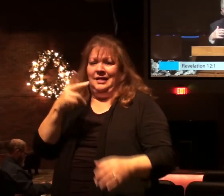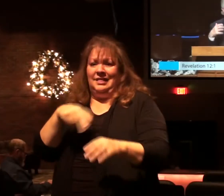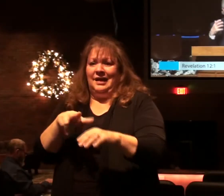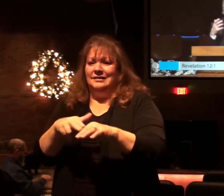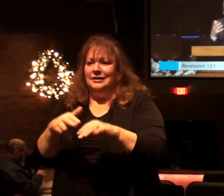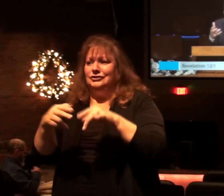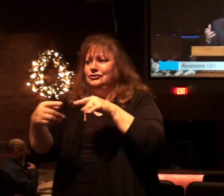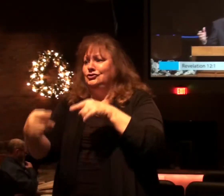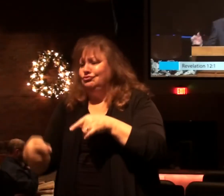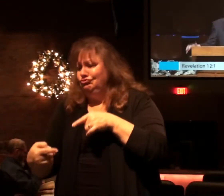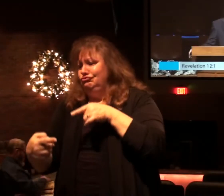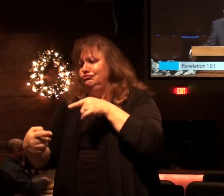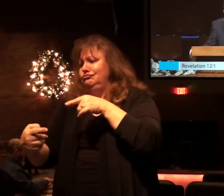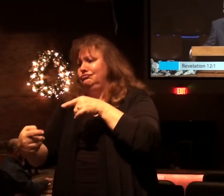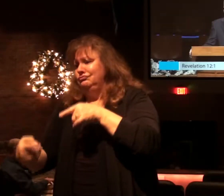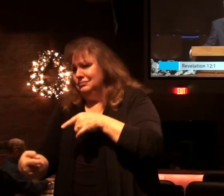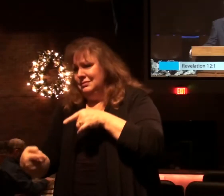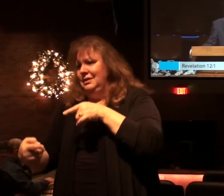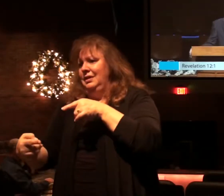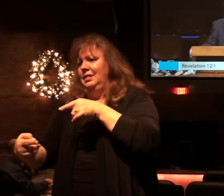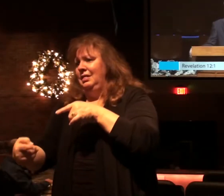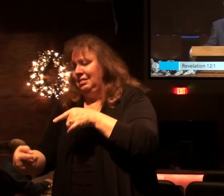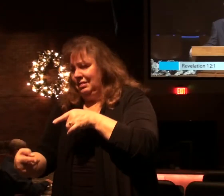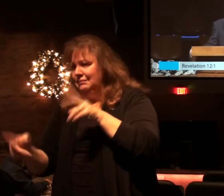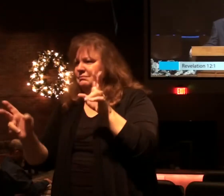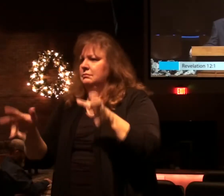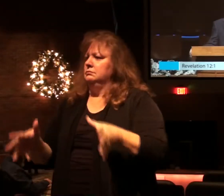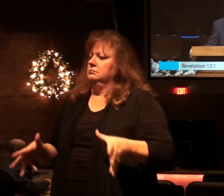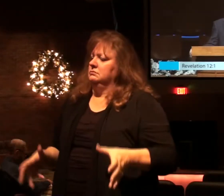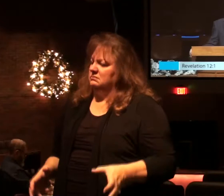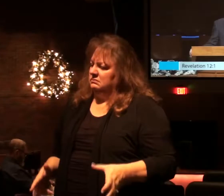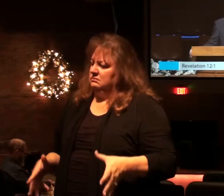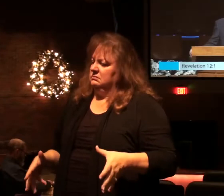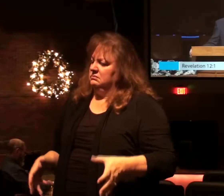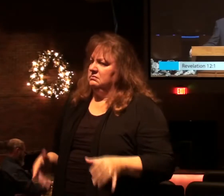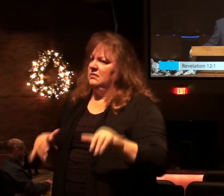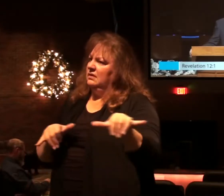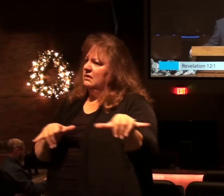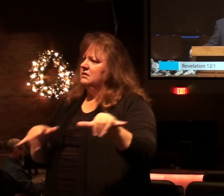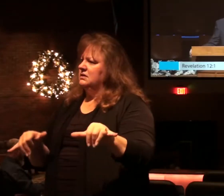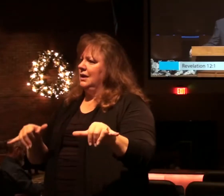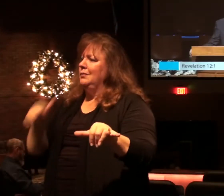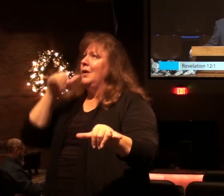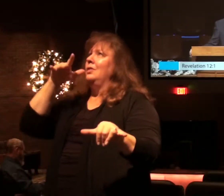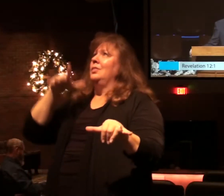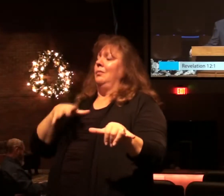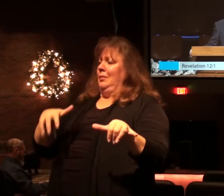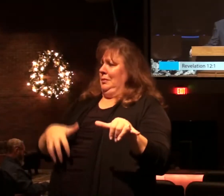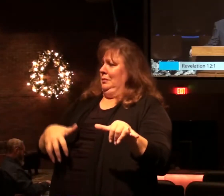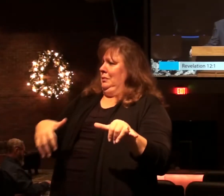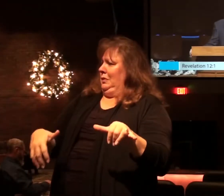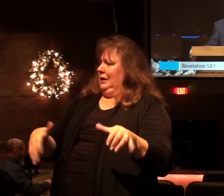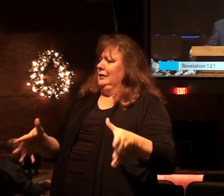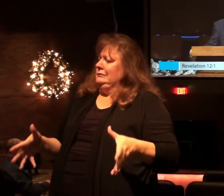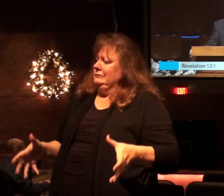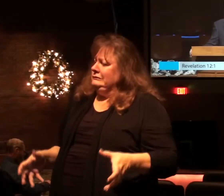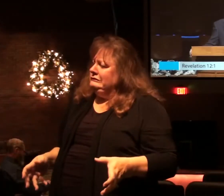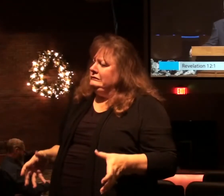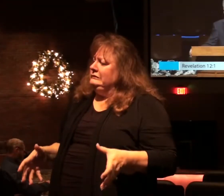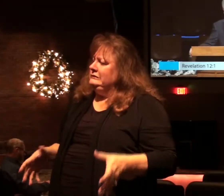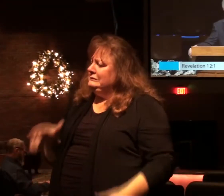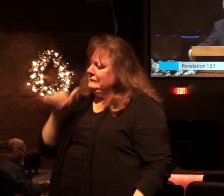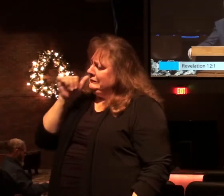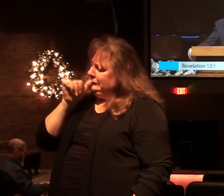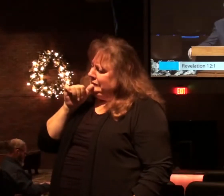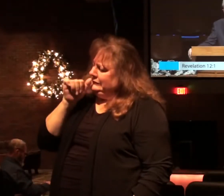It had been a time of difficulty. That's the picture of the woman with child